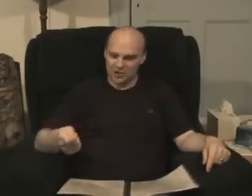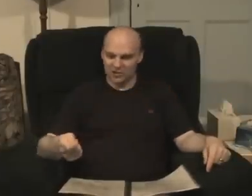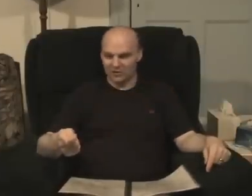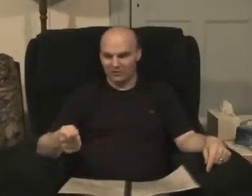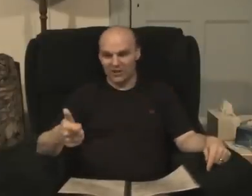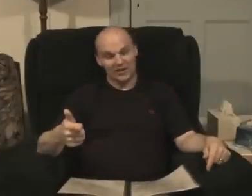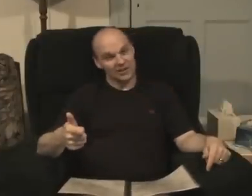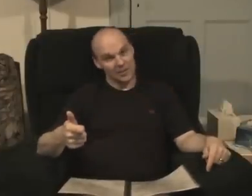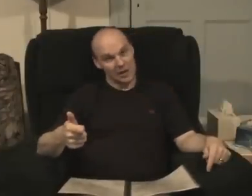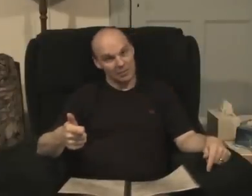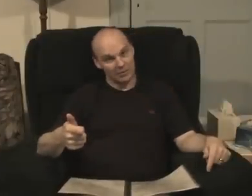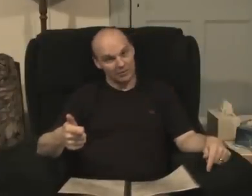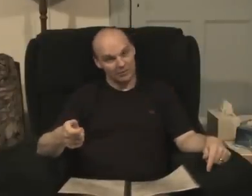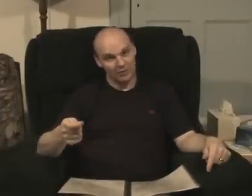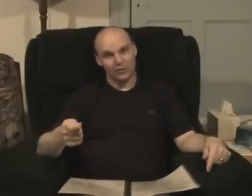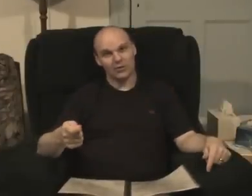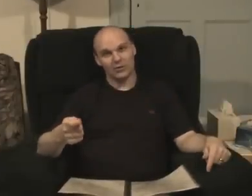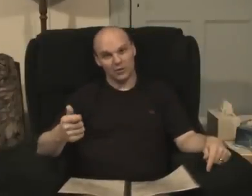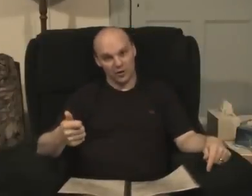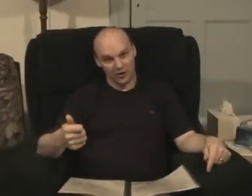just flicking the thumb up for early.